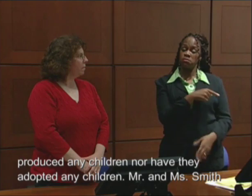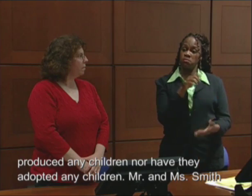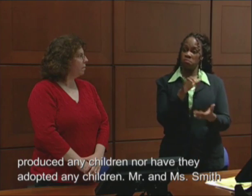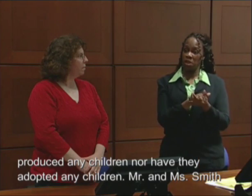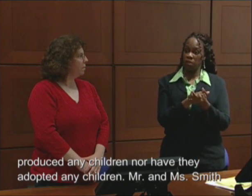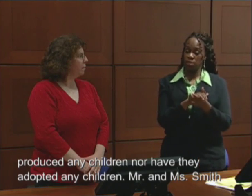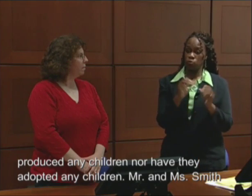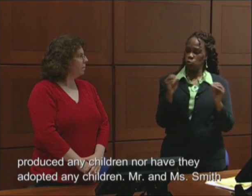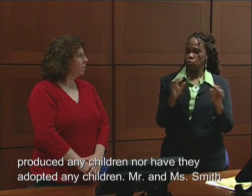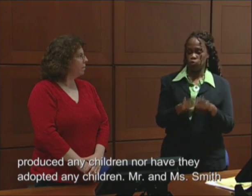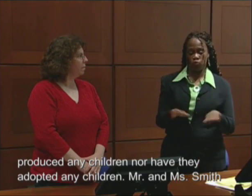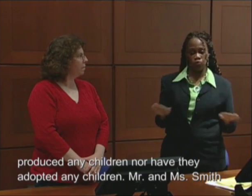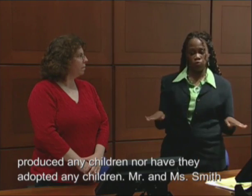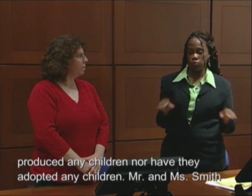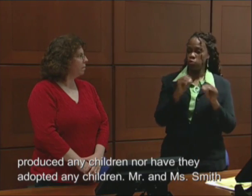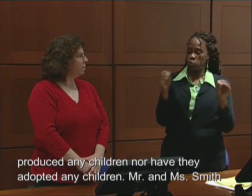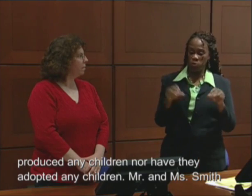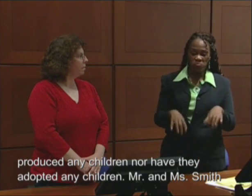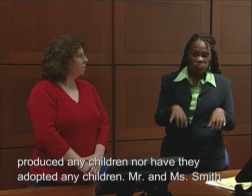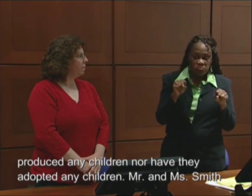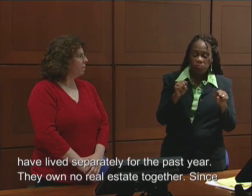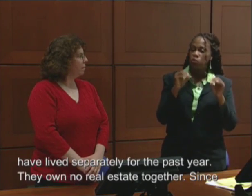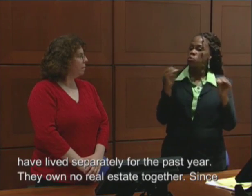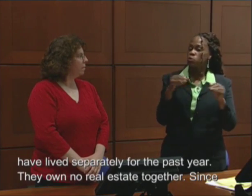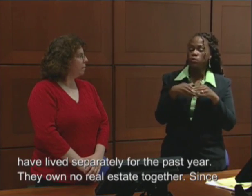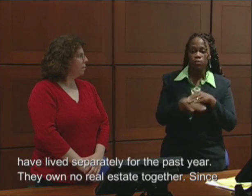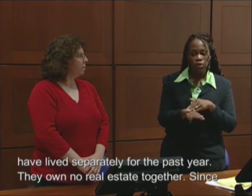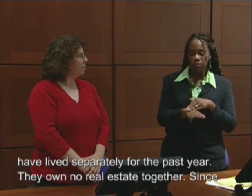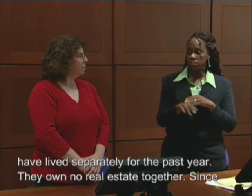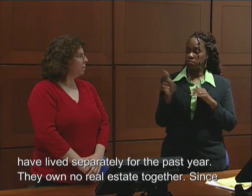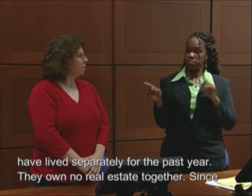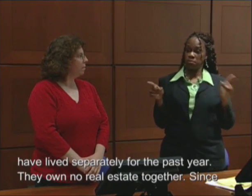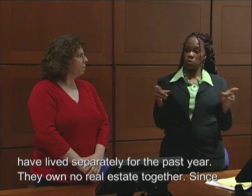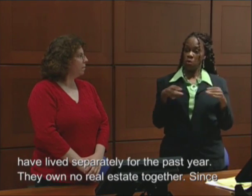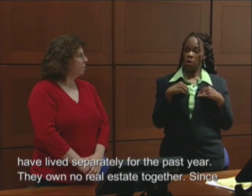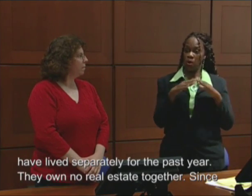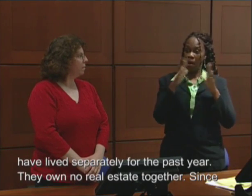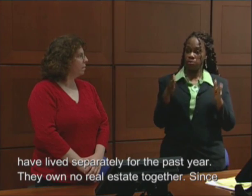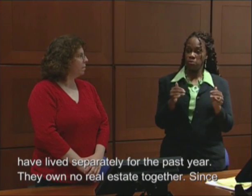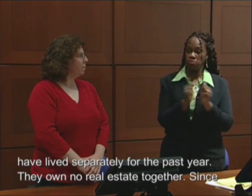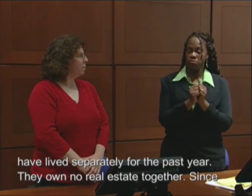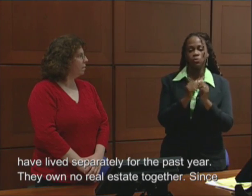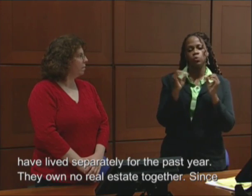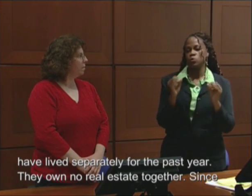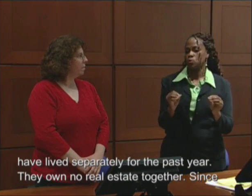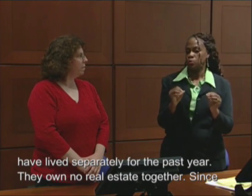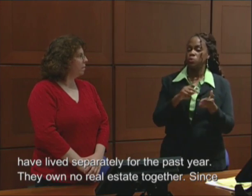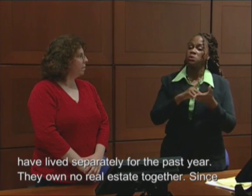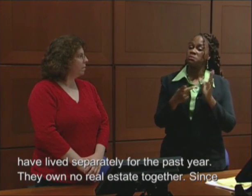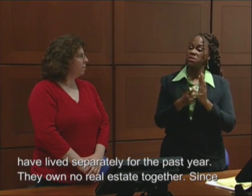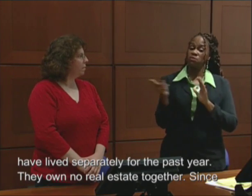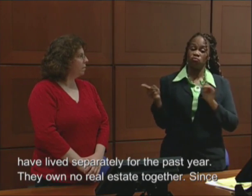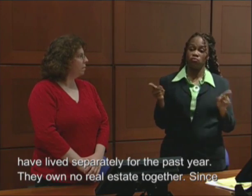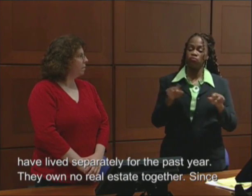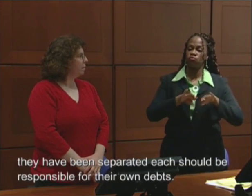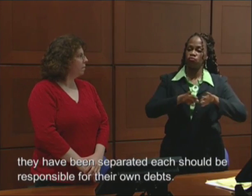children. Mr. and Mrs. Smith have lived separately for the past year. They own no real estate together. Since they have been